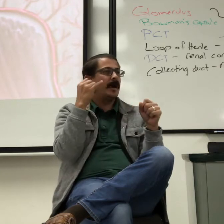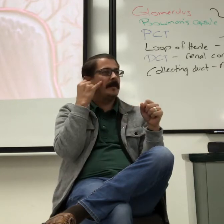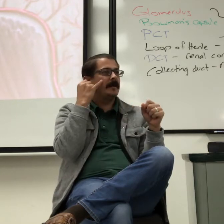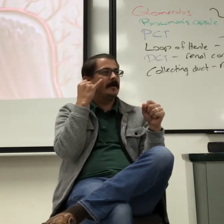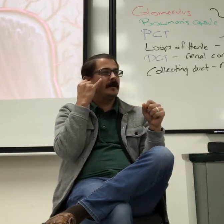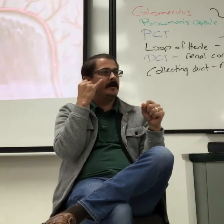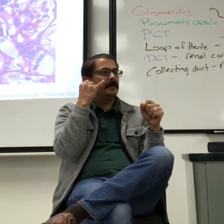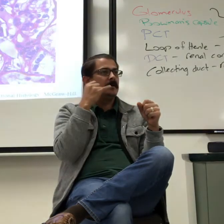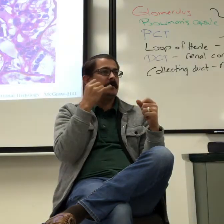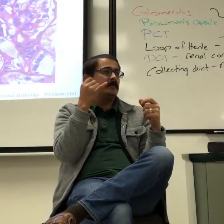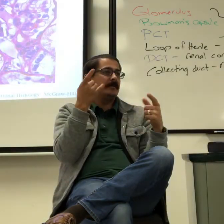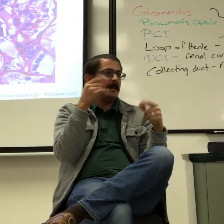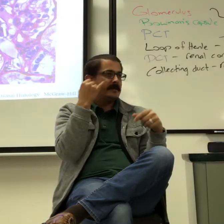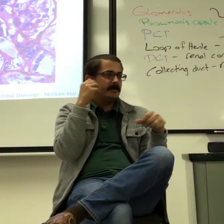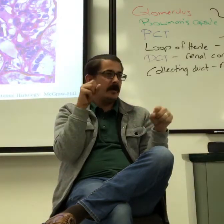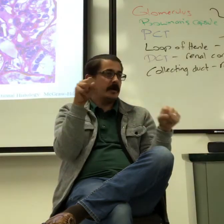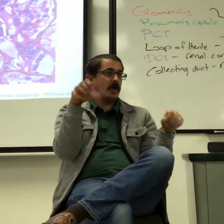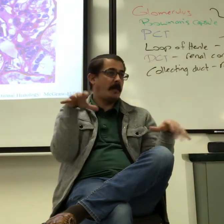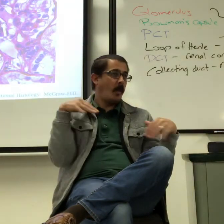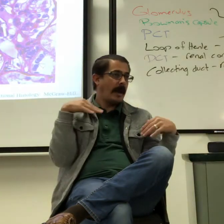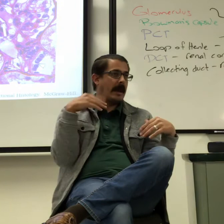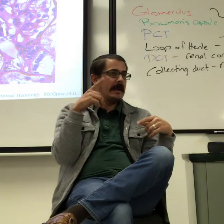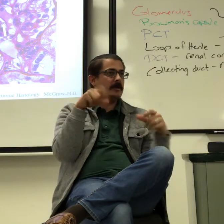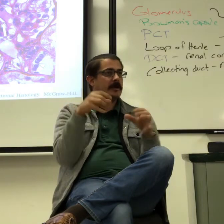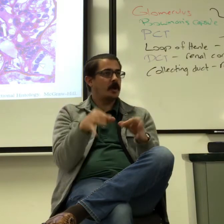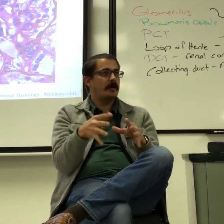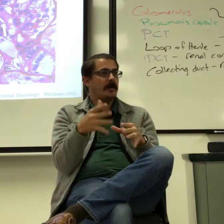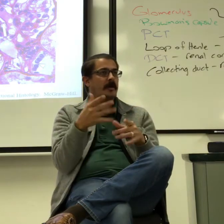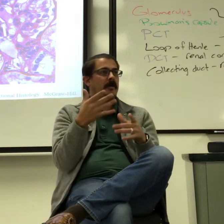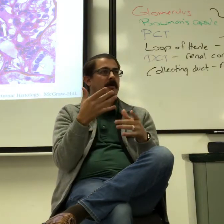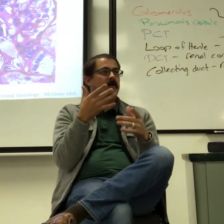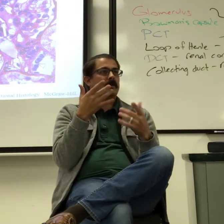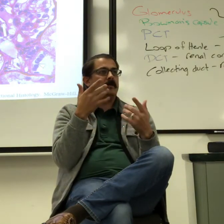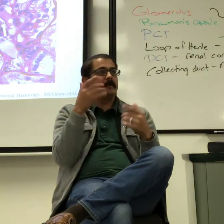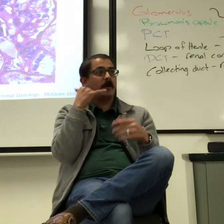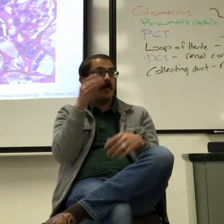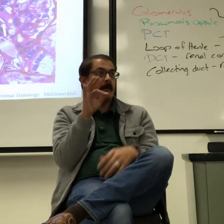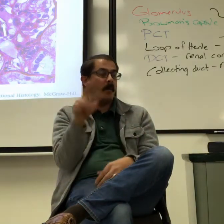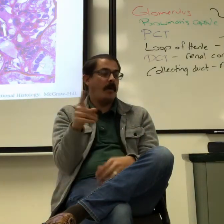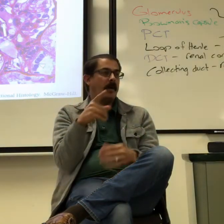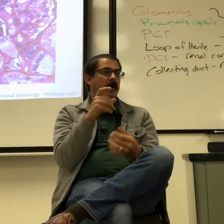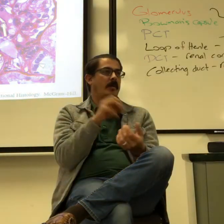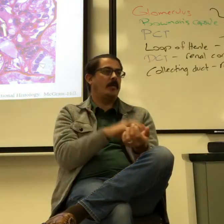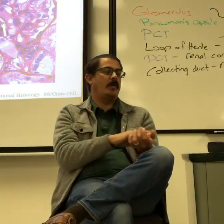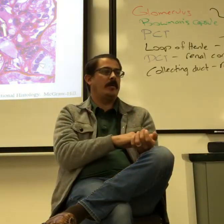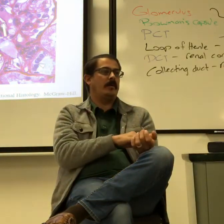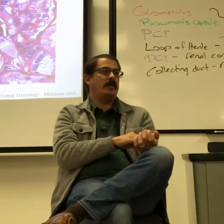Okay, if you look at the real histology there, what do you think the G stands for?